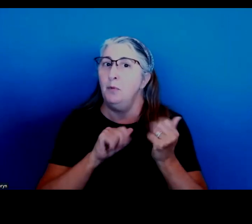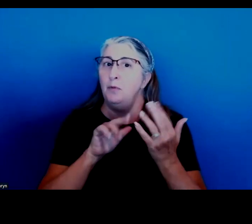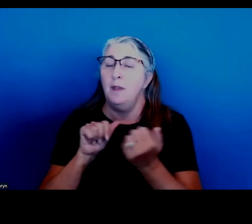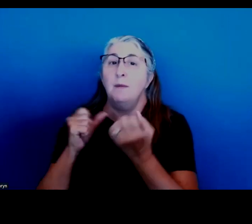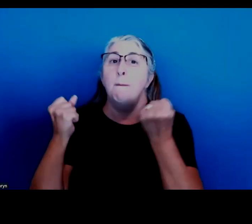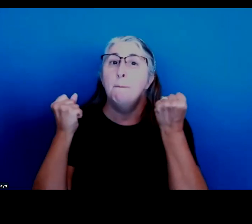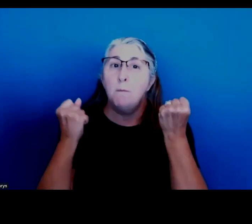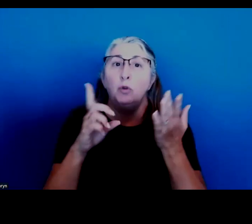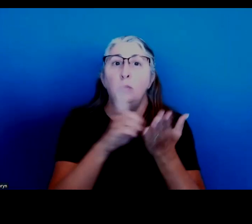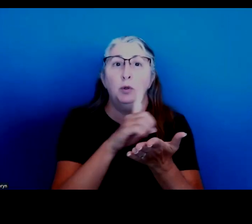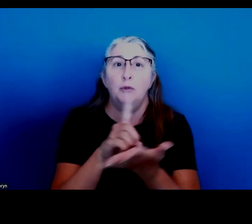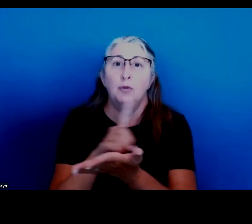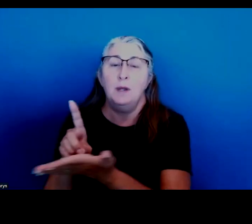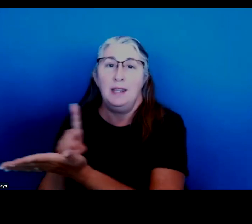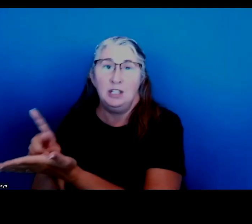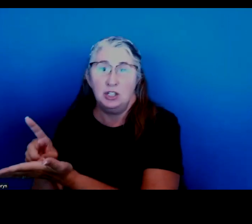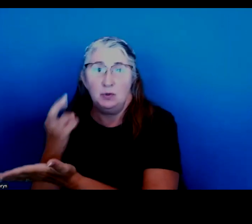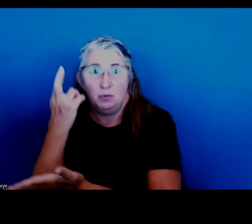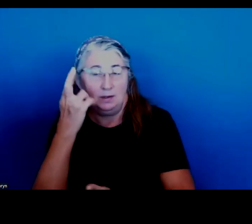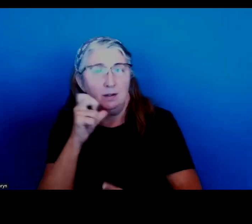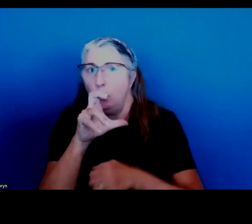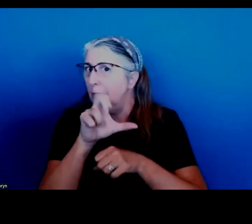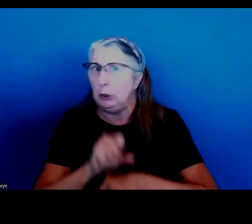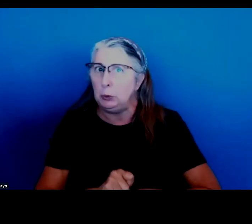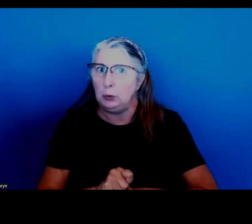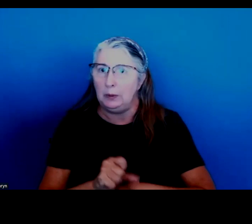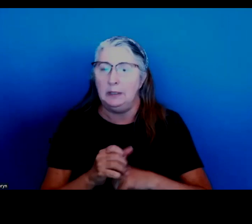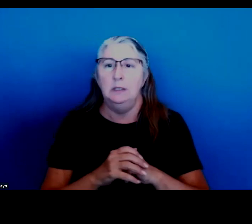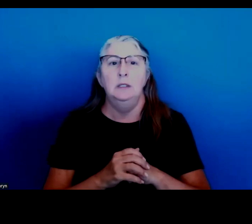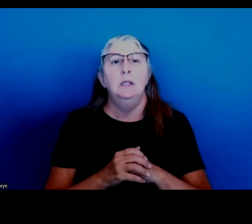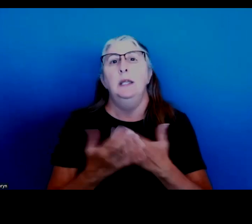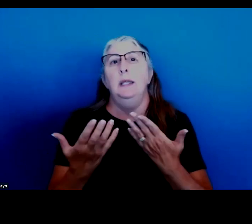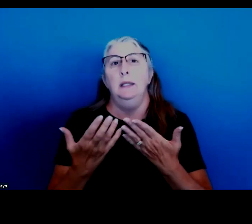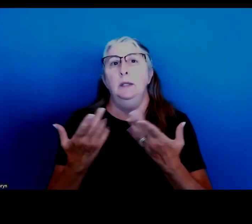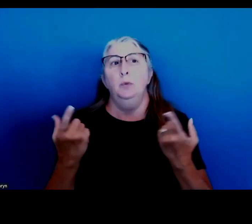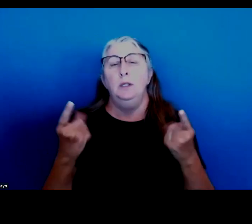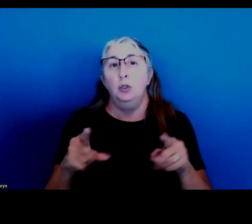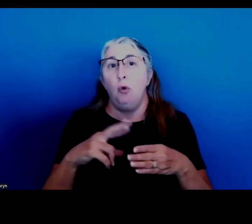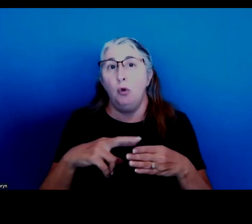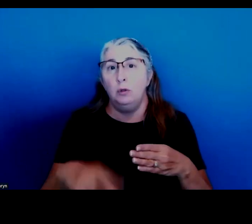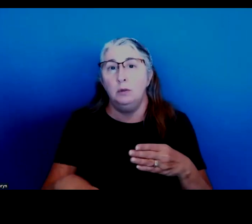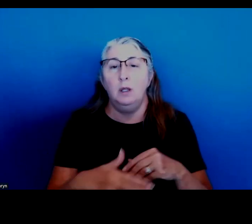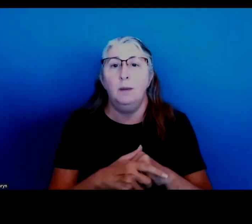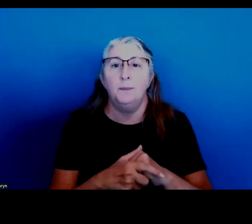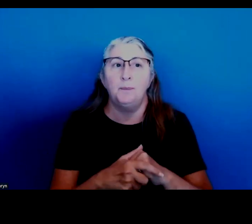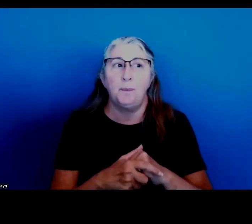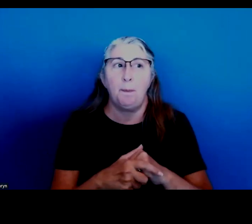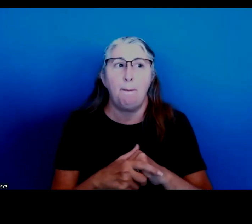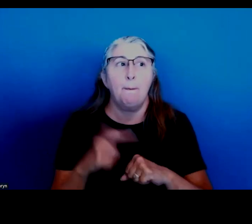of discrimination don't get used to it. And the result is that that we